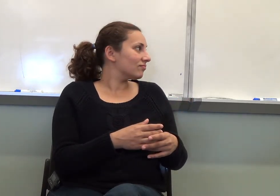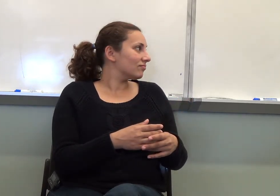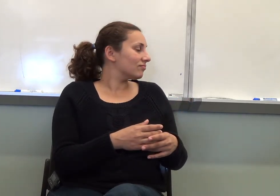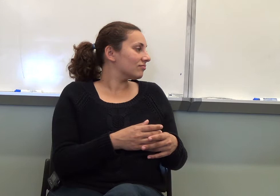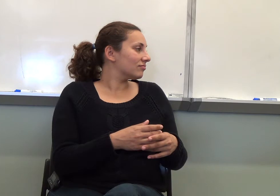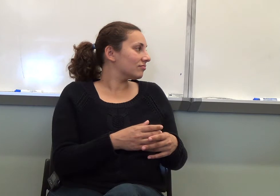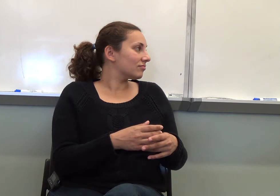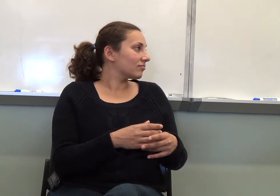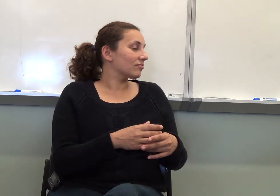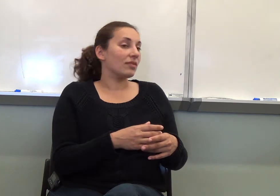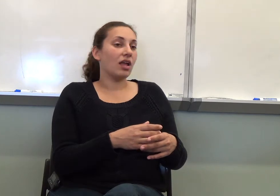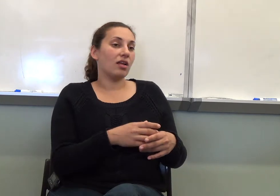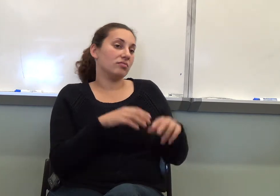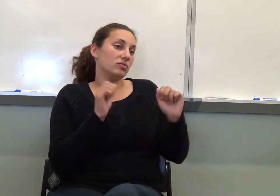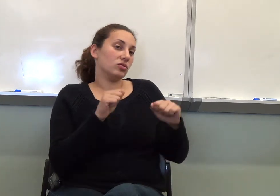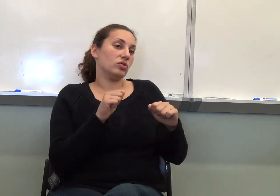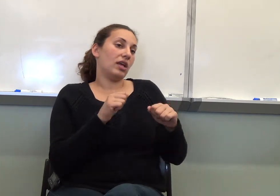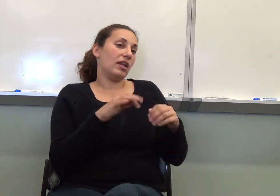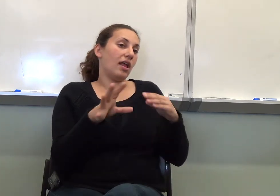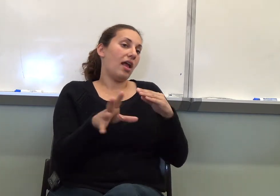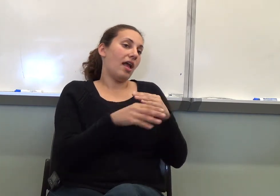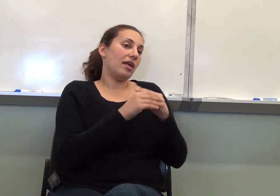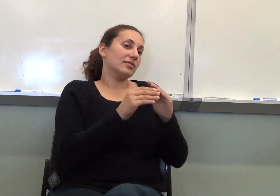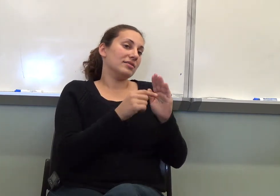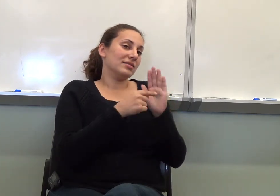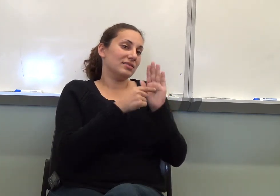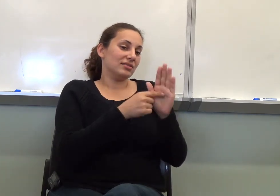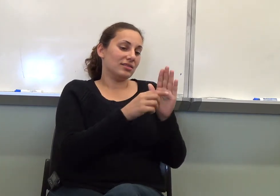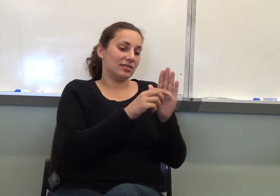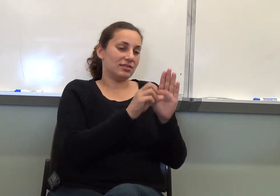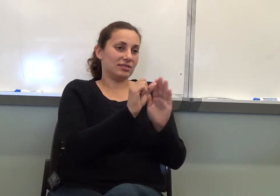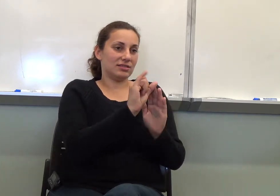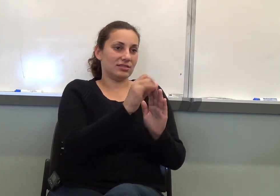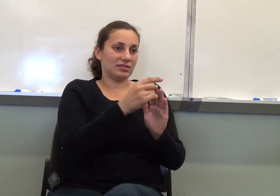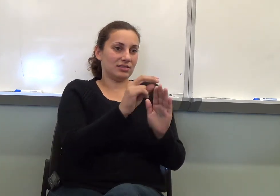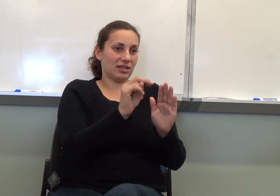Now, of course, you can throw in a few signs here and there, but that doesn't really complicate it too much.